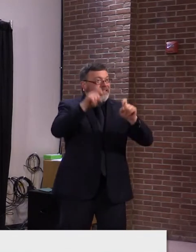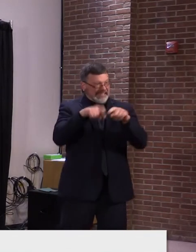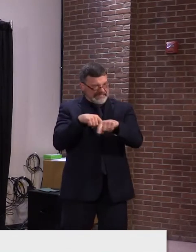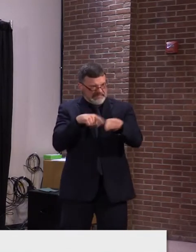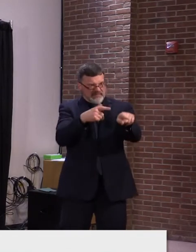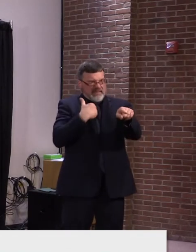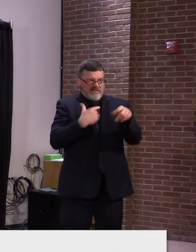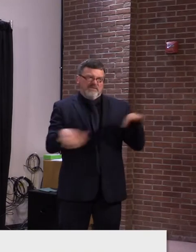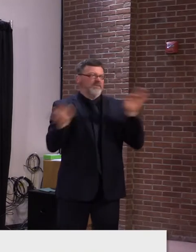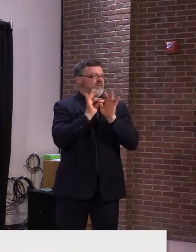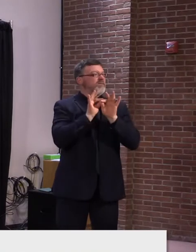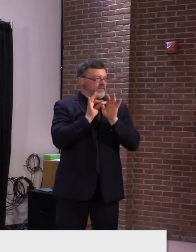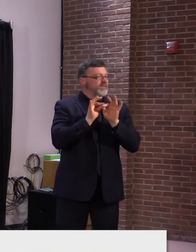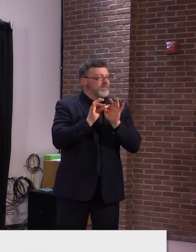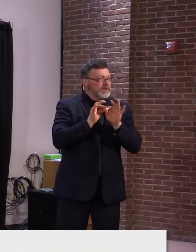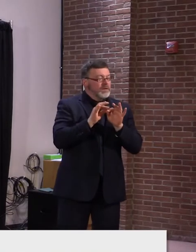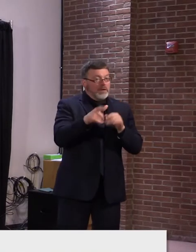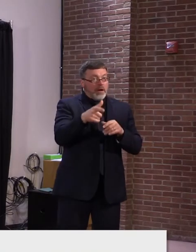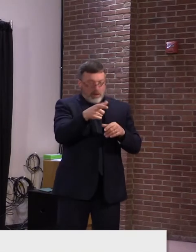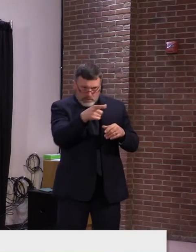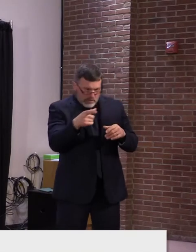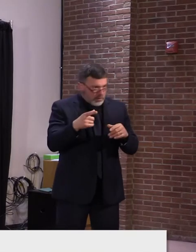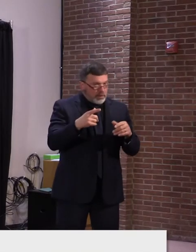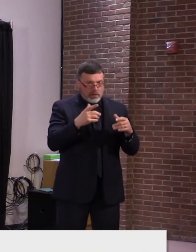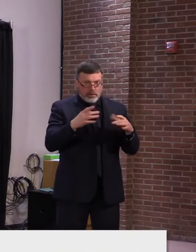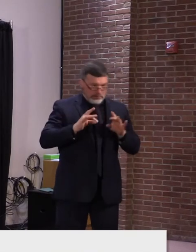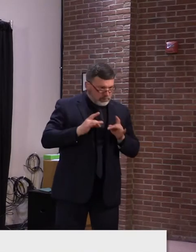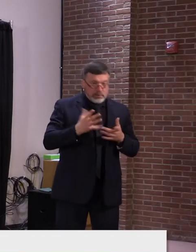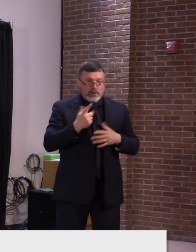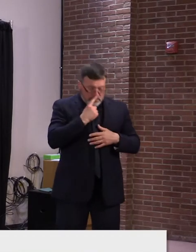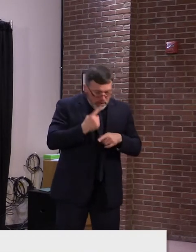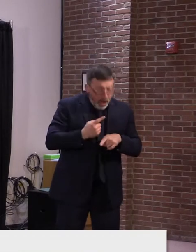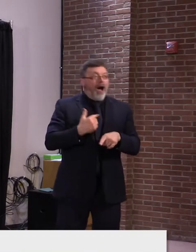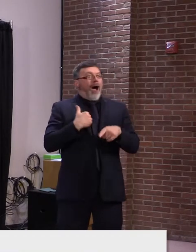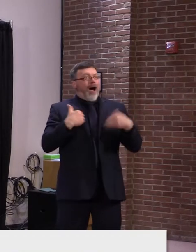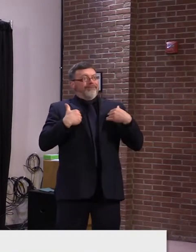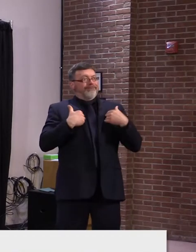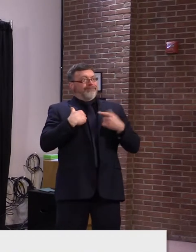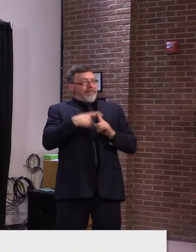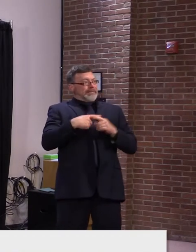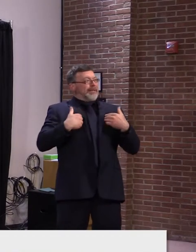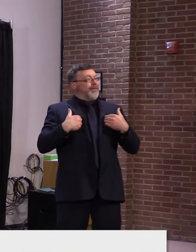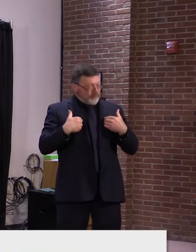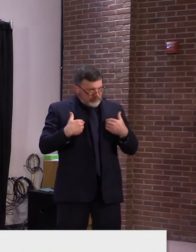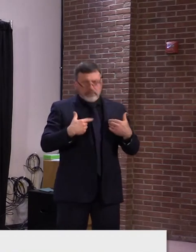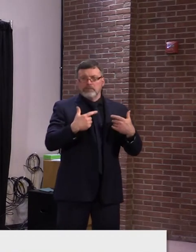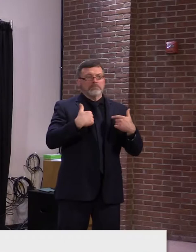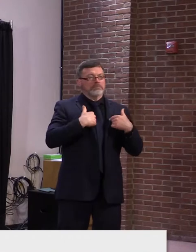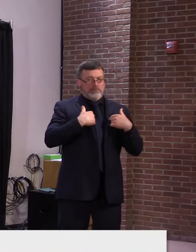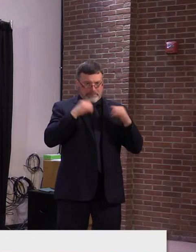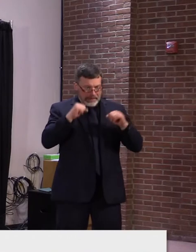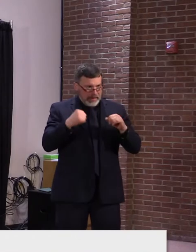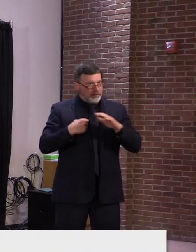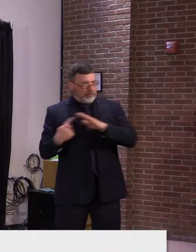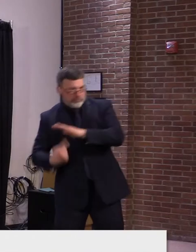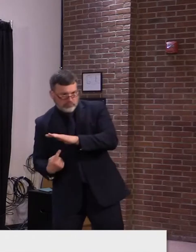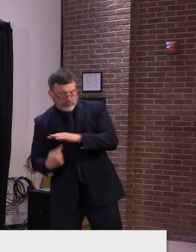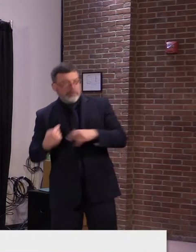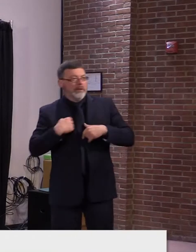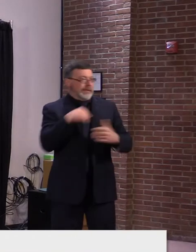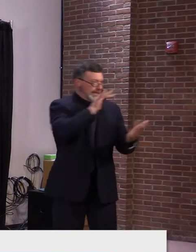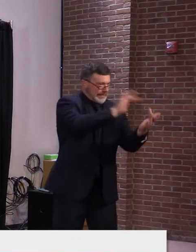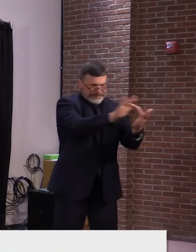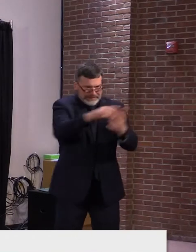quickly if you test positive. Isolating, telling close contacts, and accessing treatment if you're at